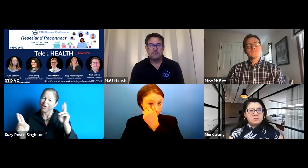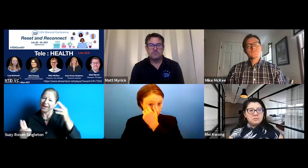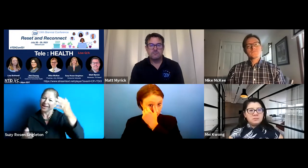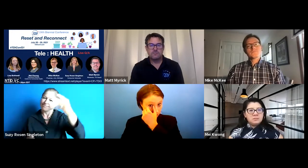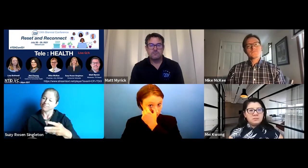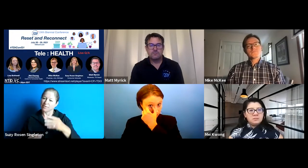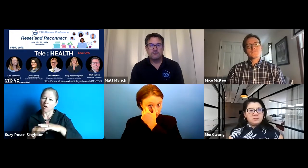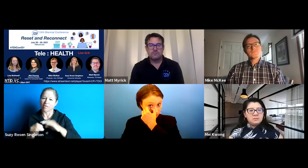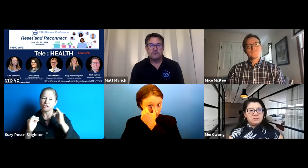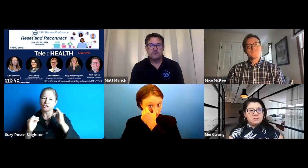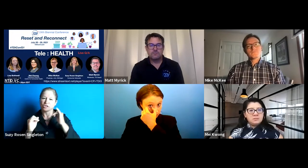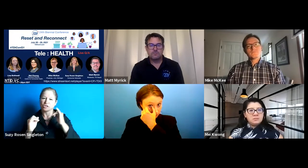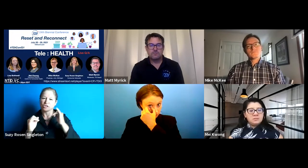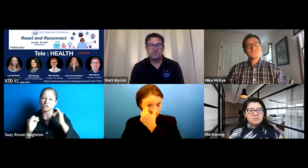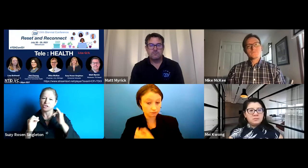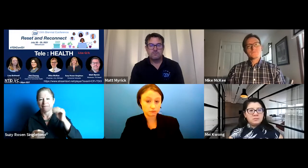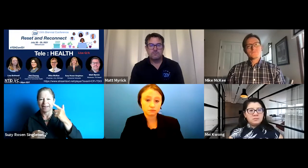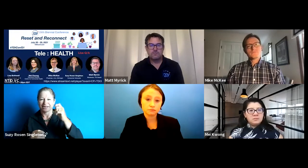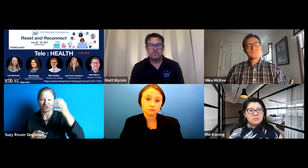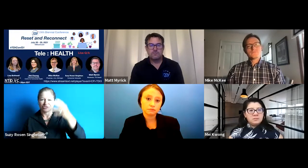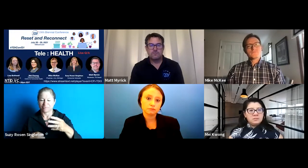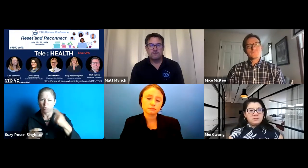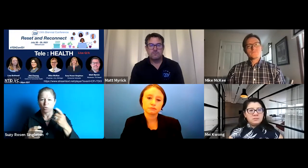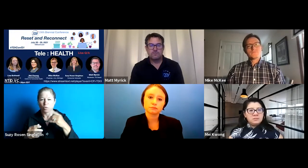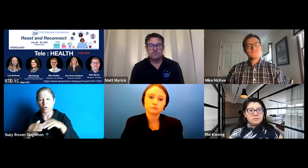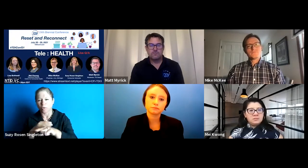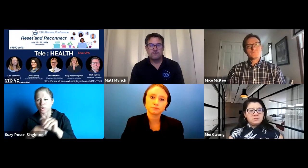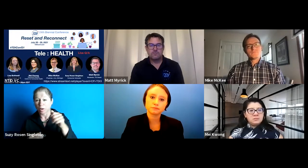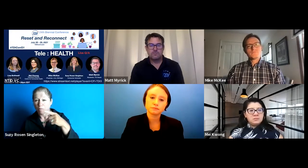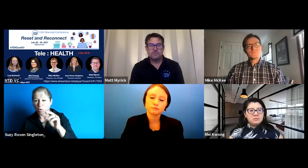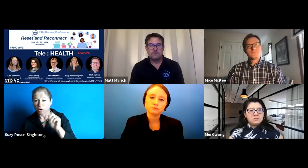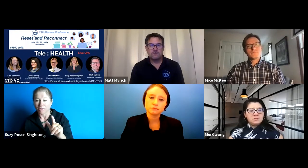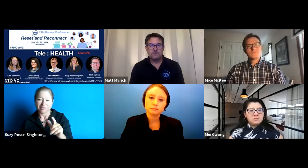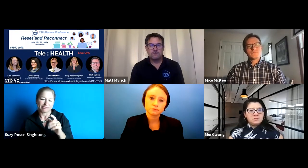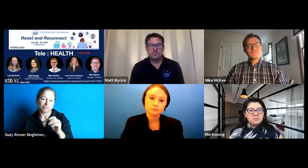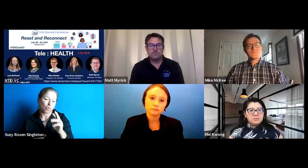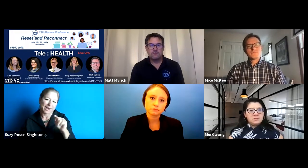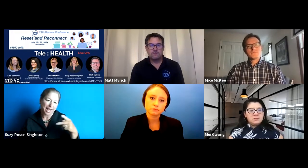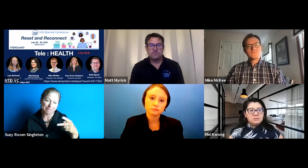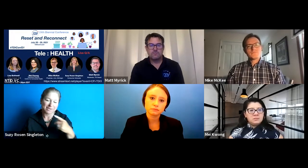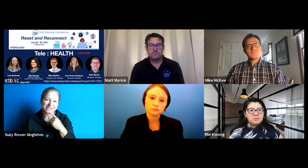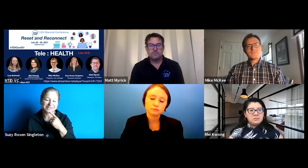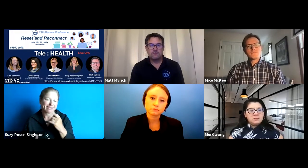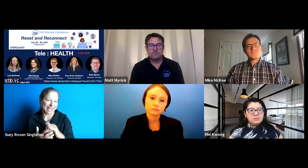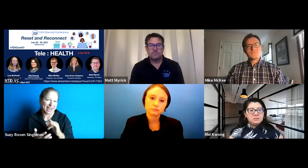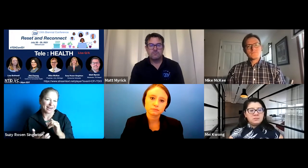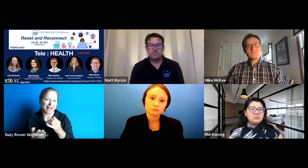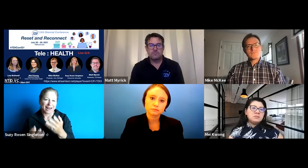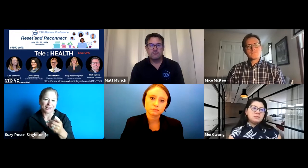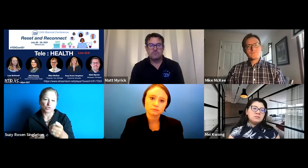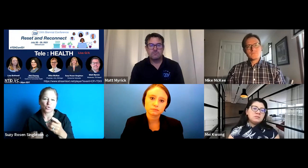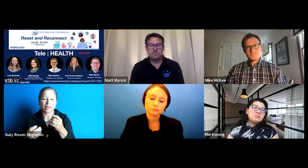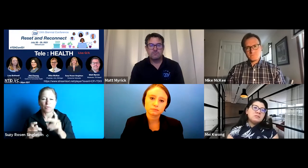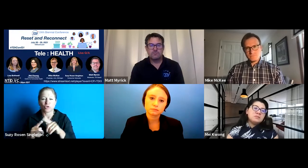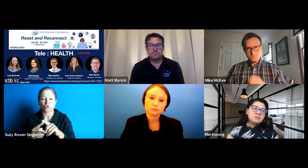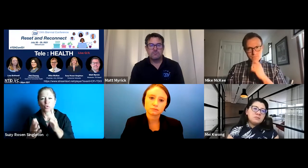people what we need. There should be instructions available on kind of the front page when you're going into the portal or